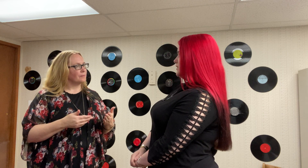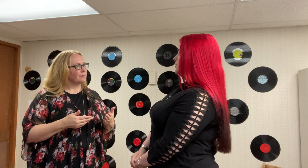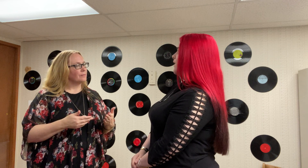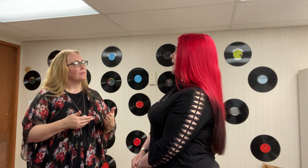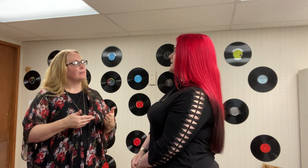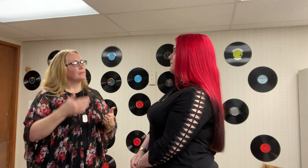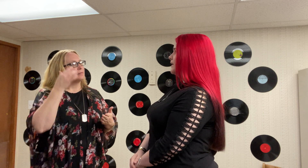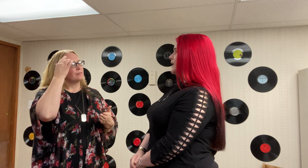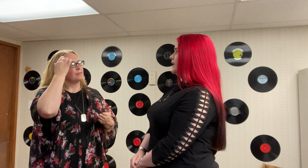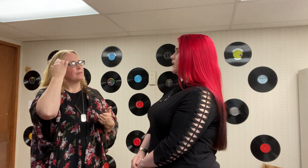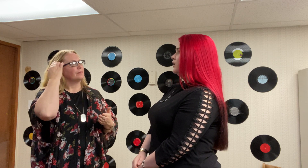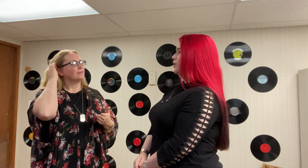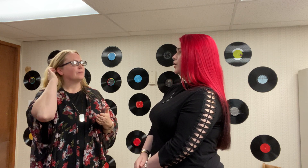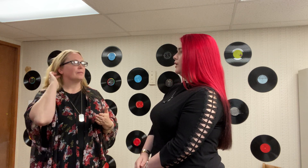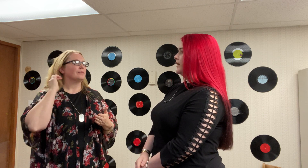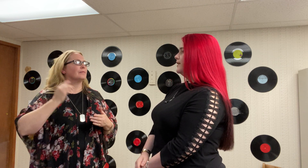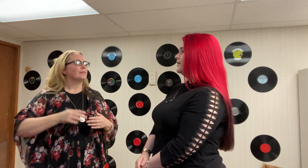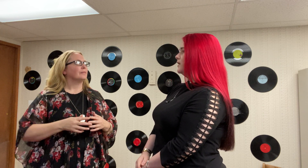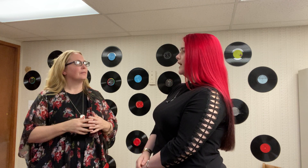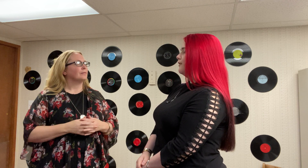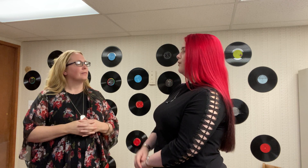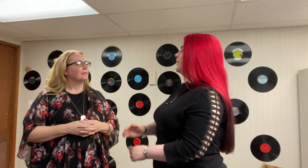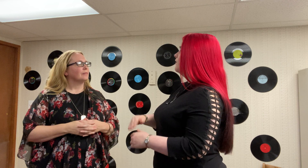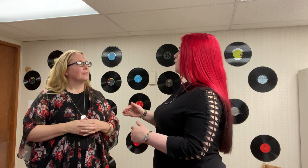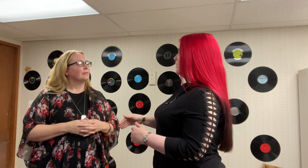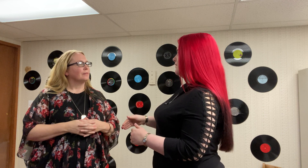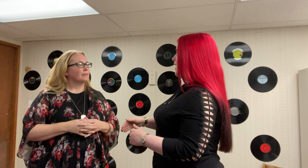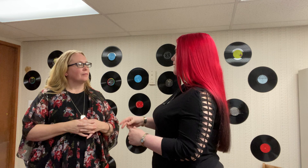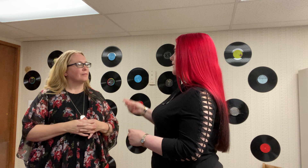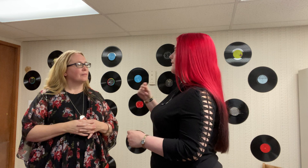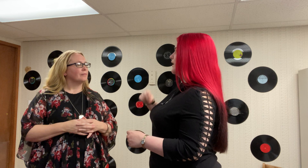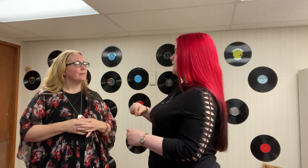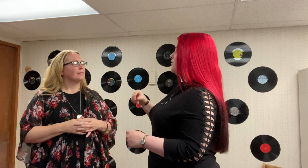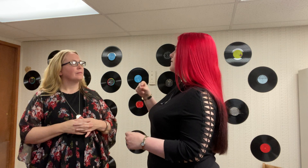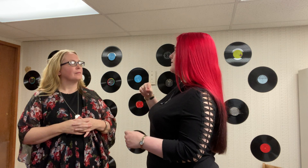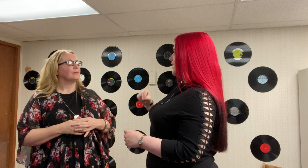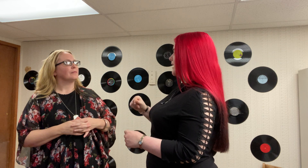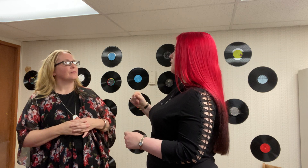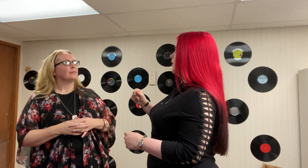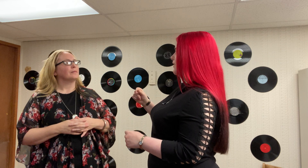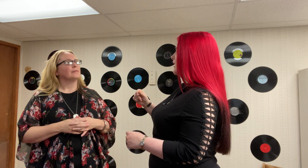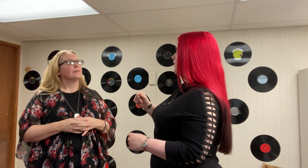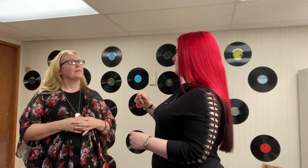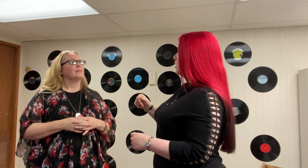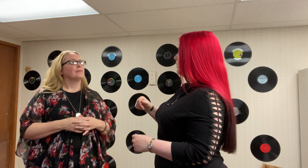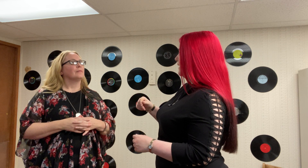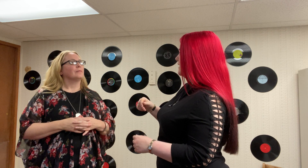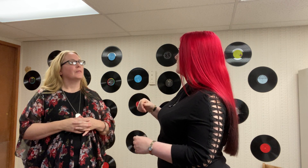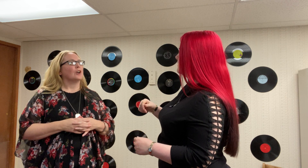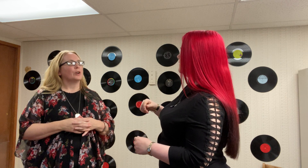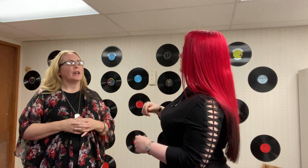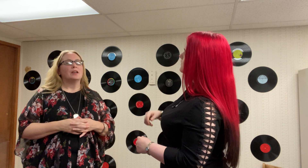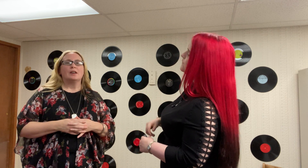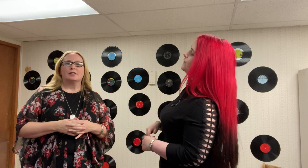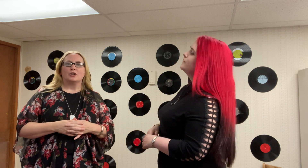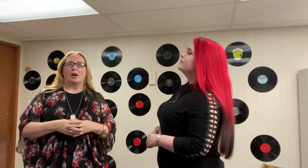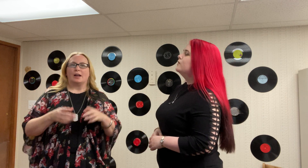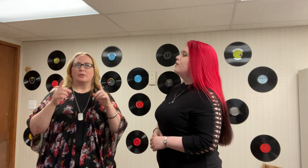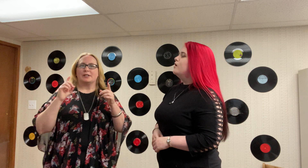do. I typically learn like 3 or 4 signs and then I start singing it with it at a slower pace. Okay, so I would